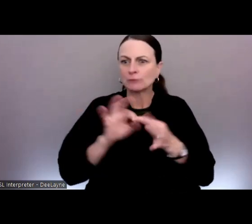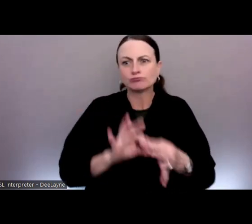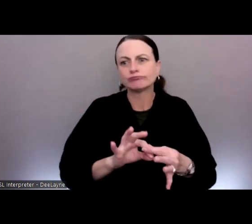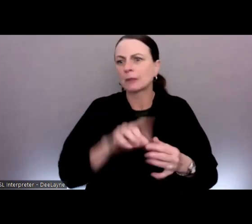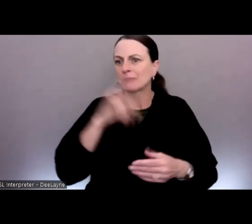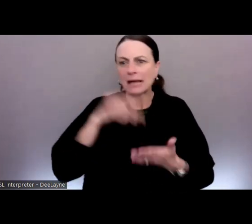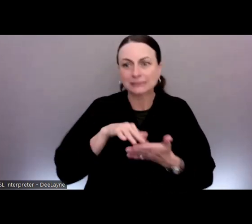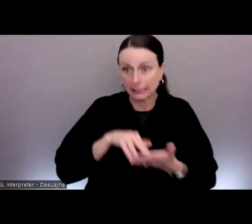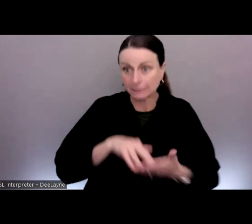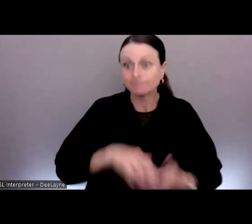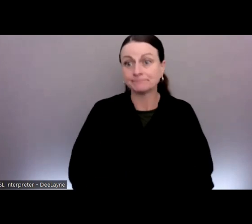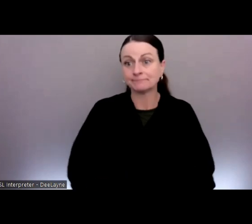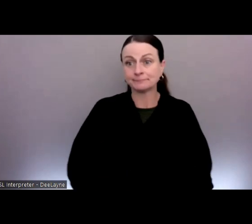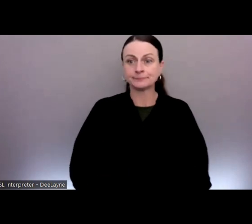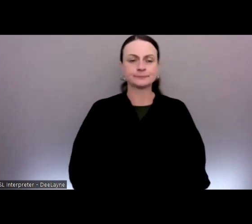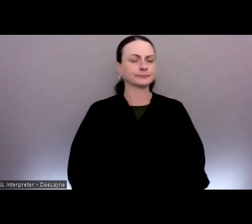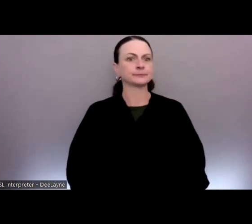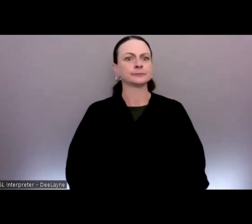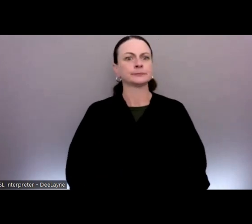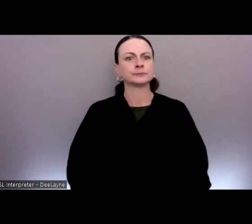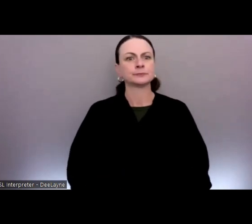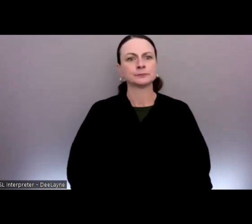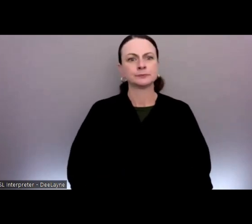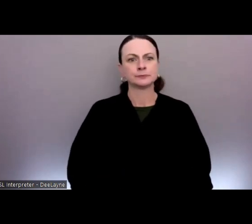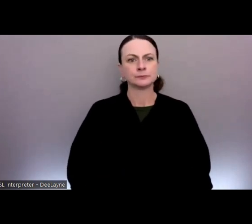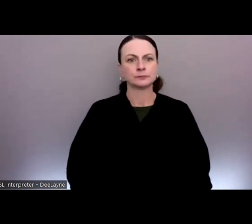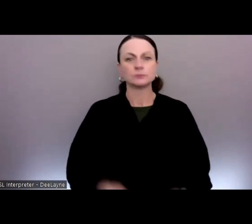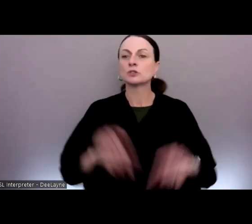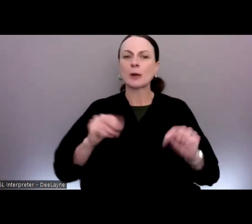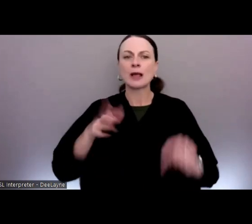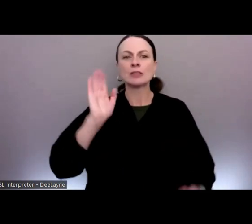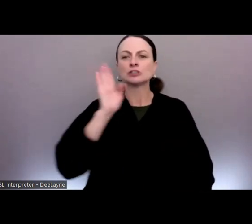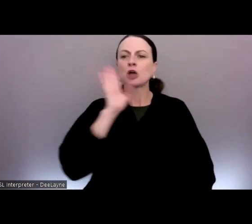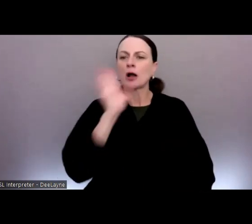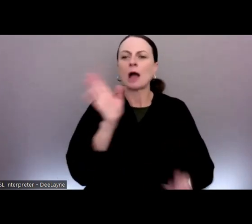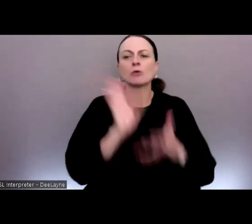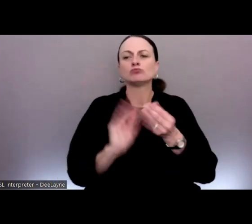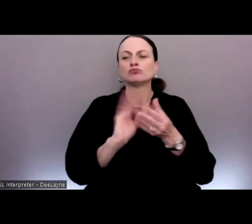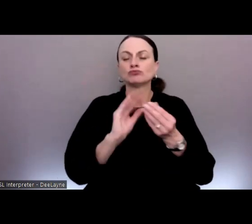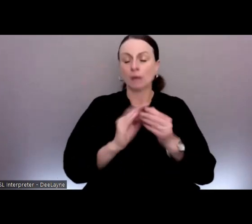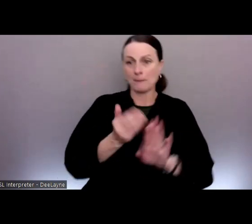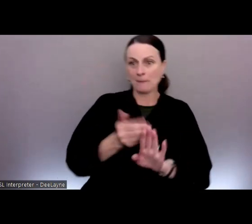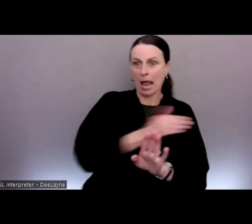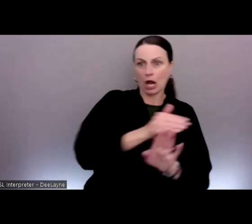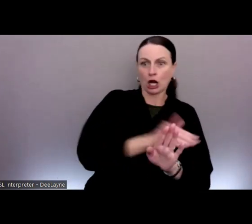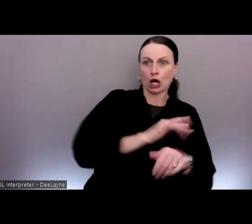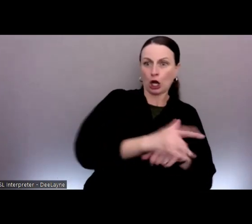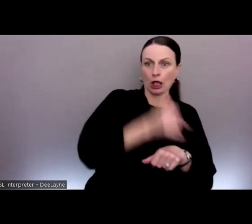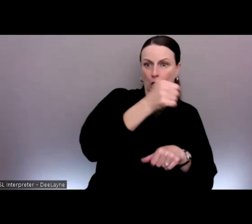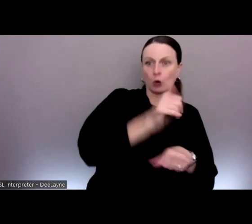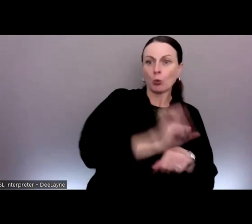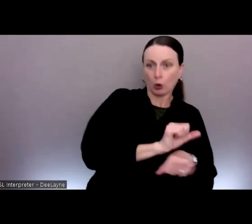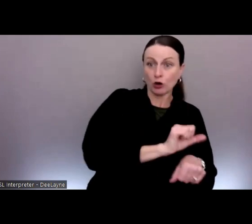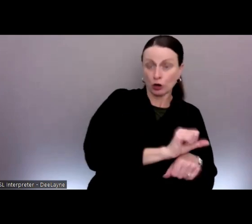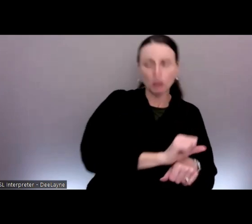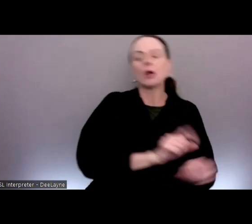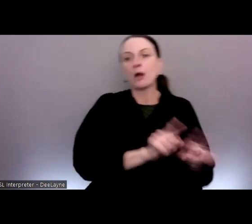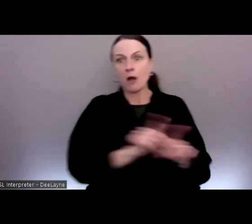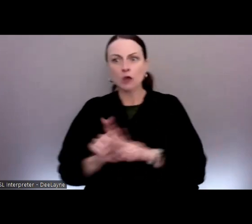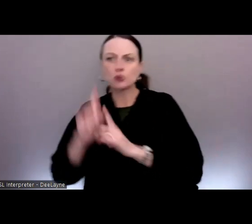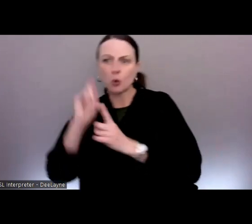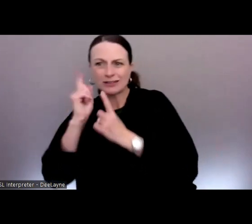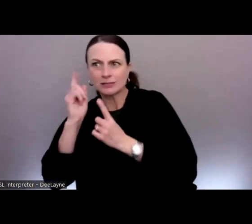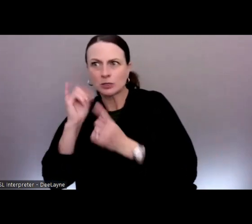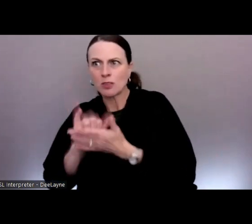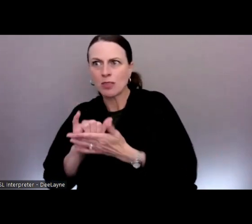studies. So in this talk, I'm going to revisit some of my earlier work and also consider that work in